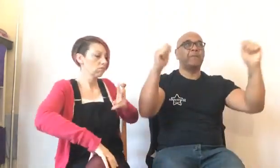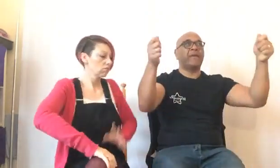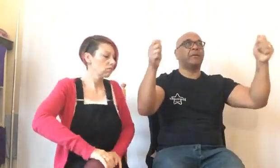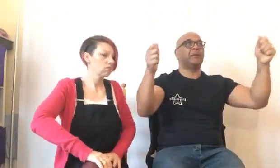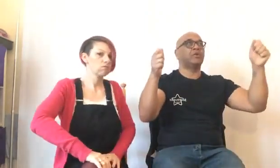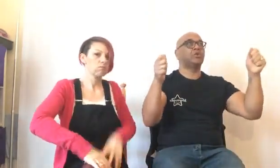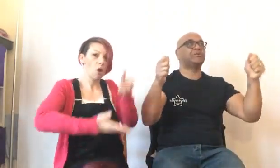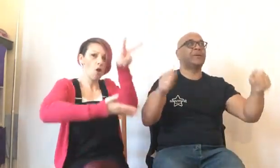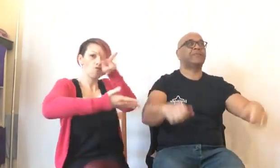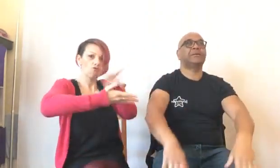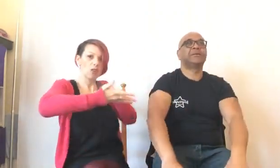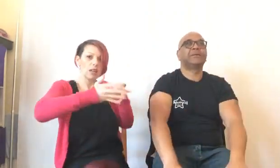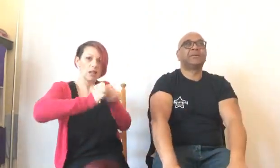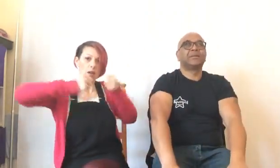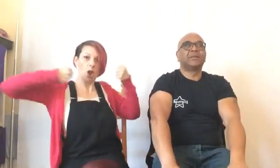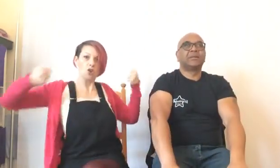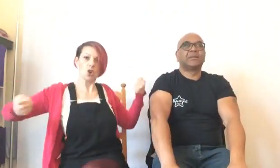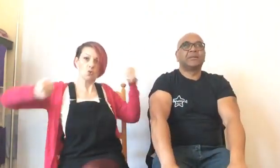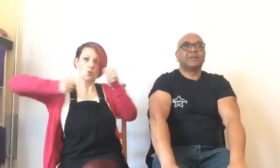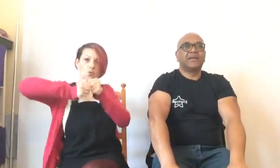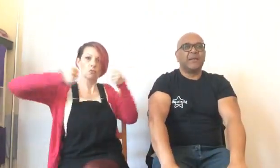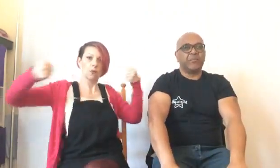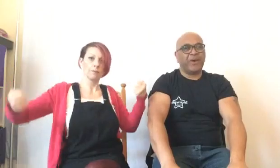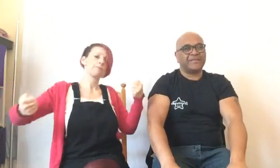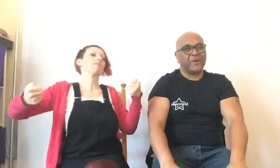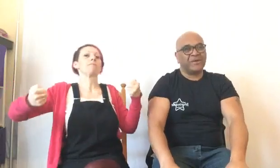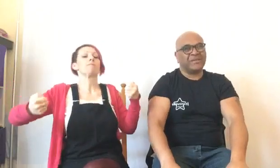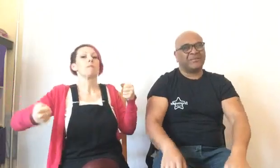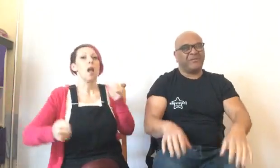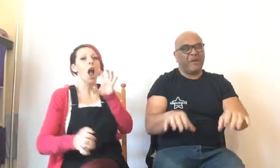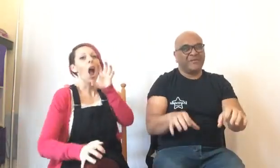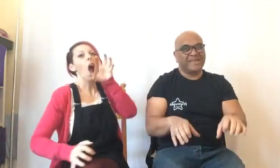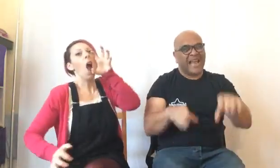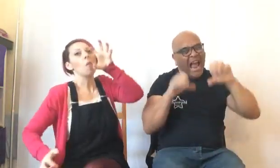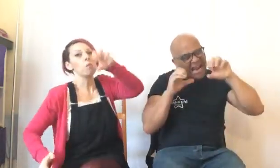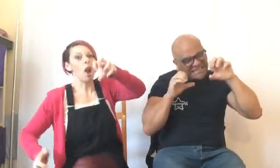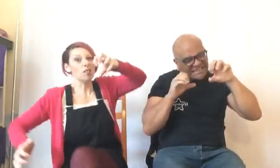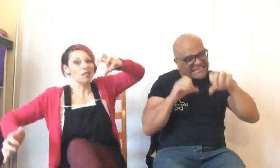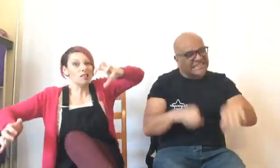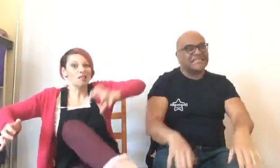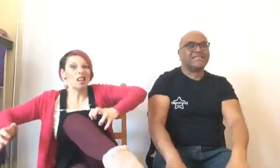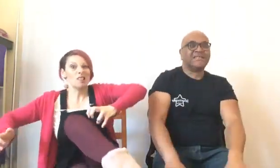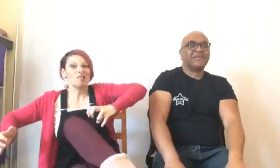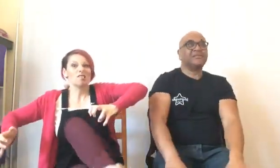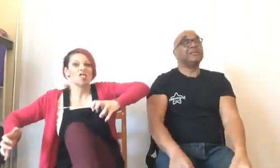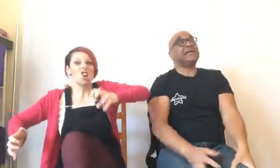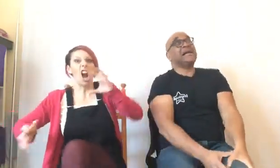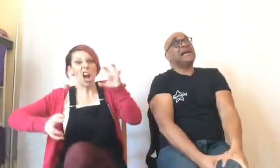a big newspaper. He bites Bernard's father's leg. "Ah!